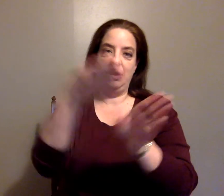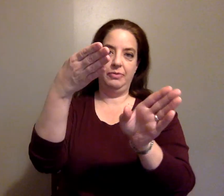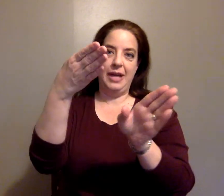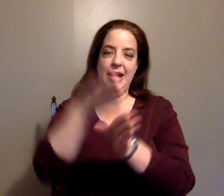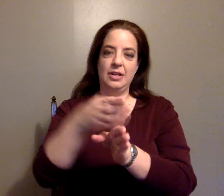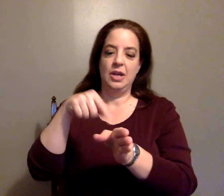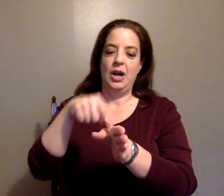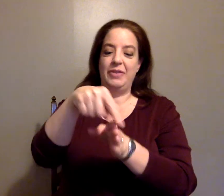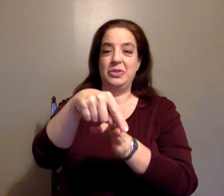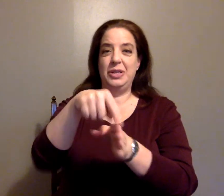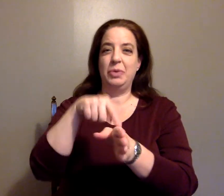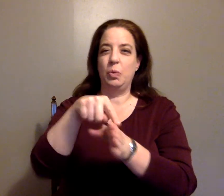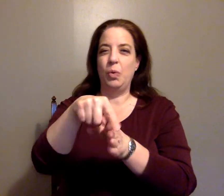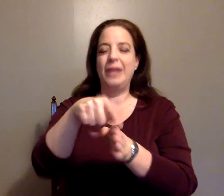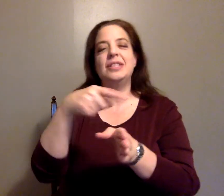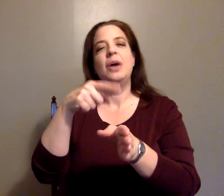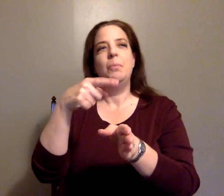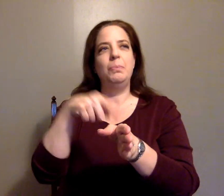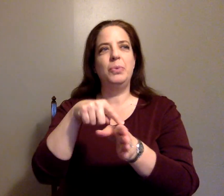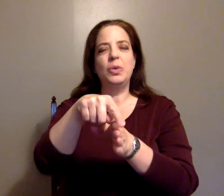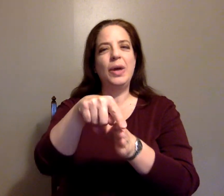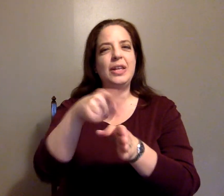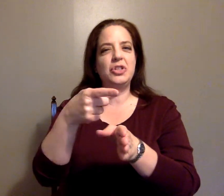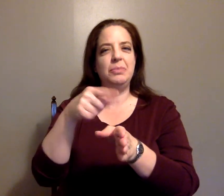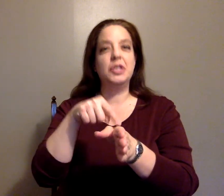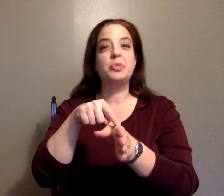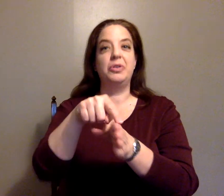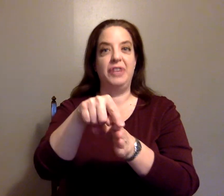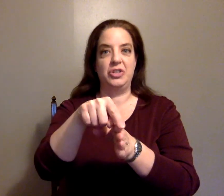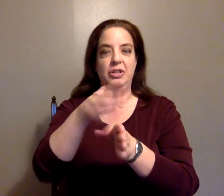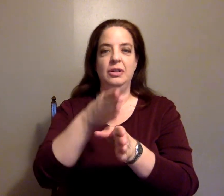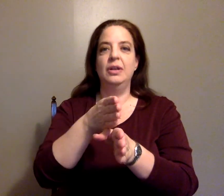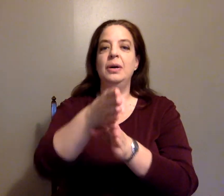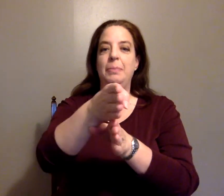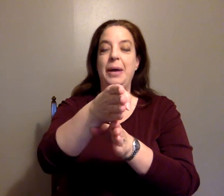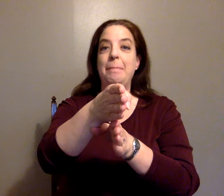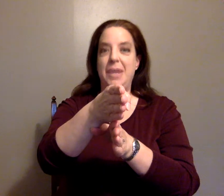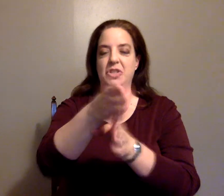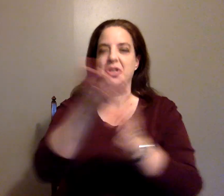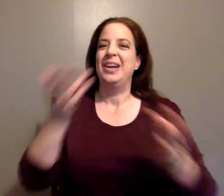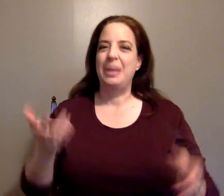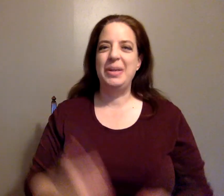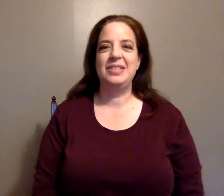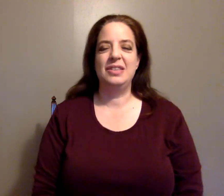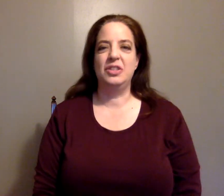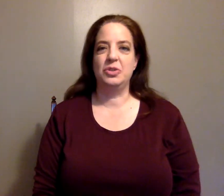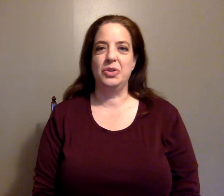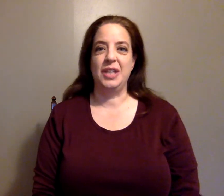flat hands. I've also seen it with a 1. With the 1, that usually means professional, but major. That makes sense that those go together